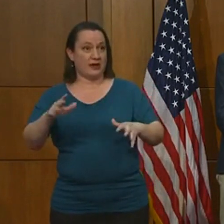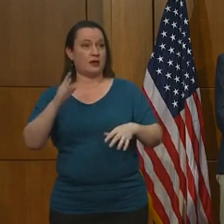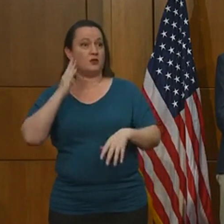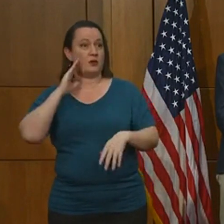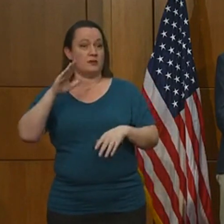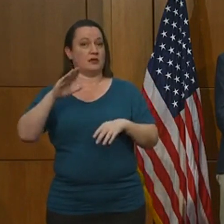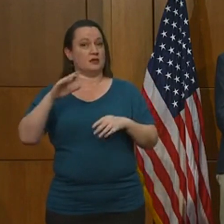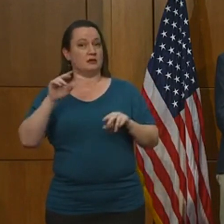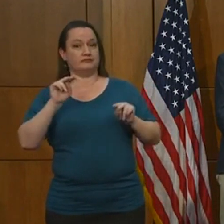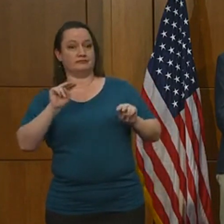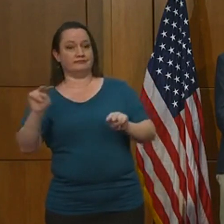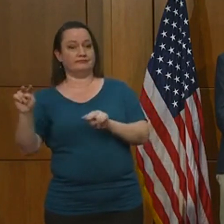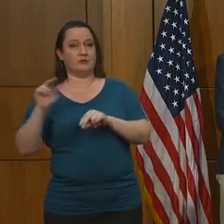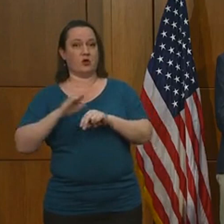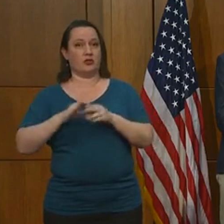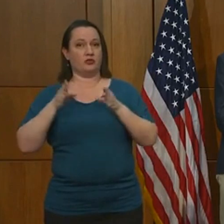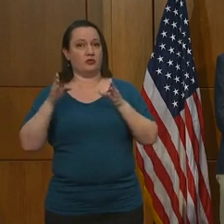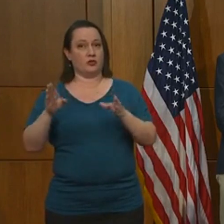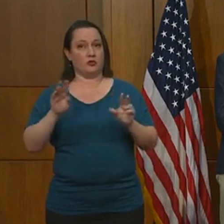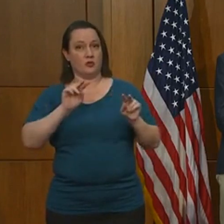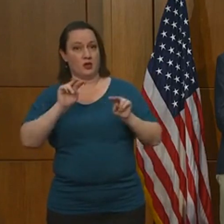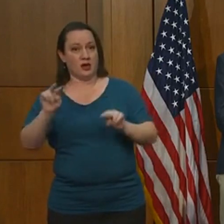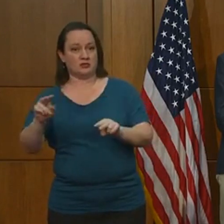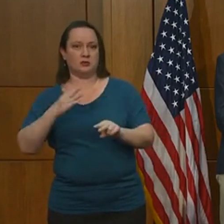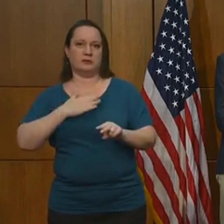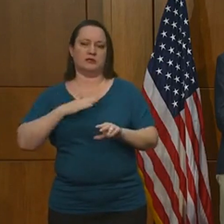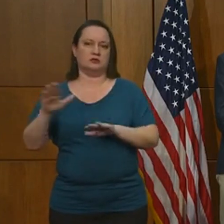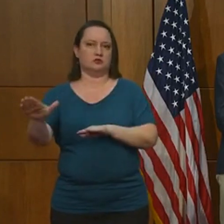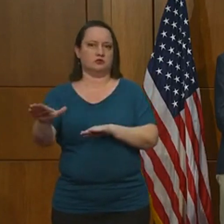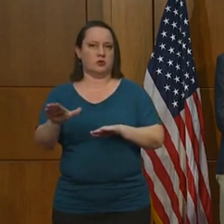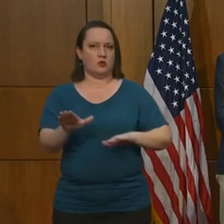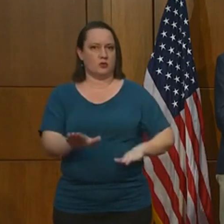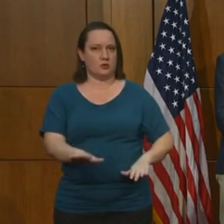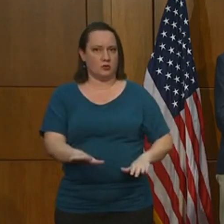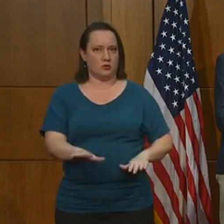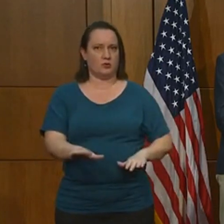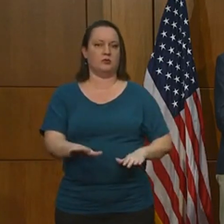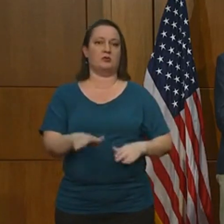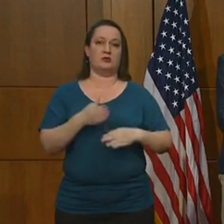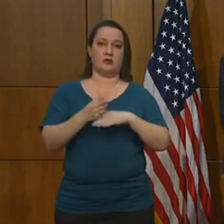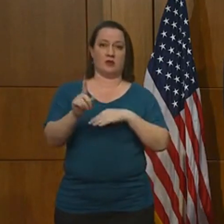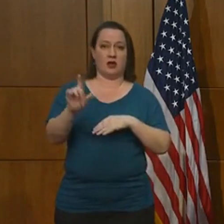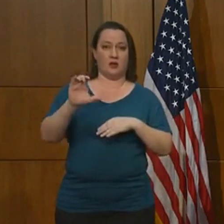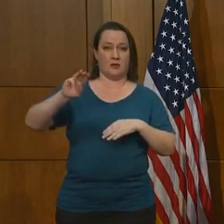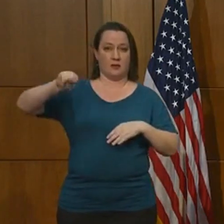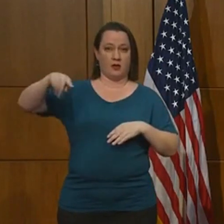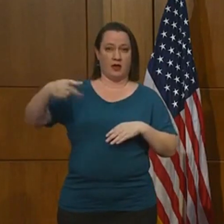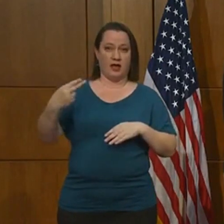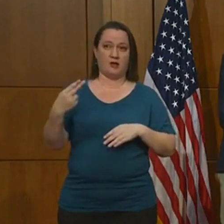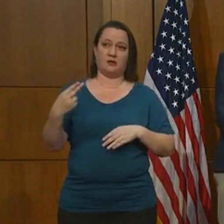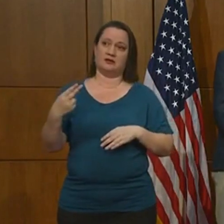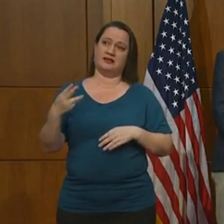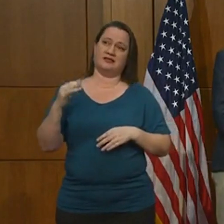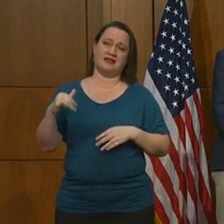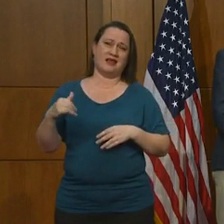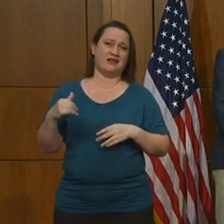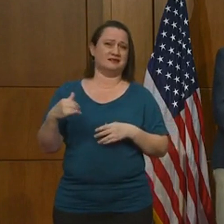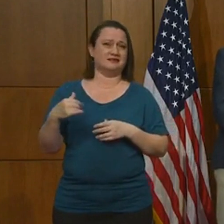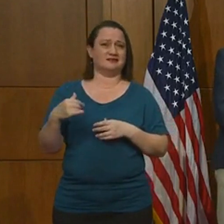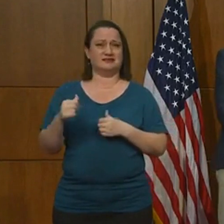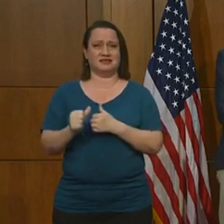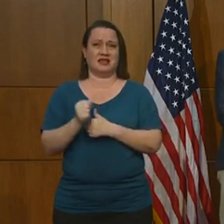and hearing our voice, let us tell you, please slow down. Triple-digit speeds are inherently dangerous on